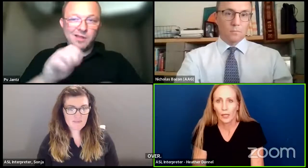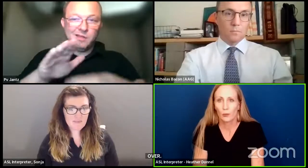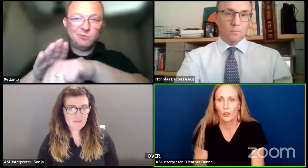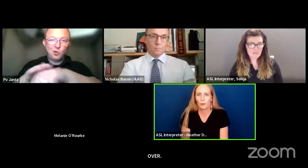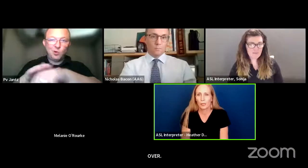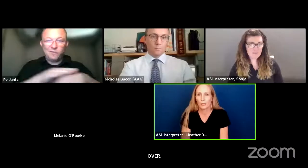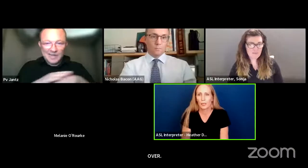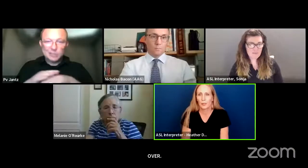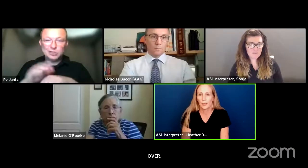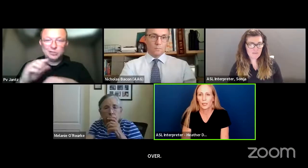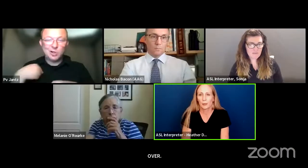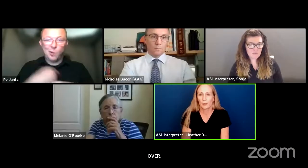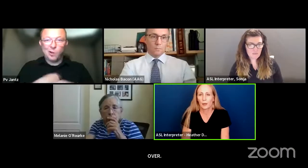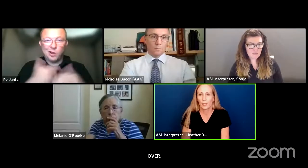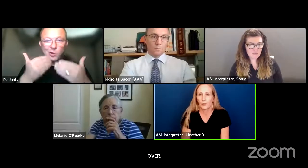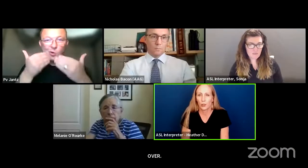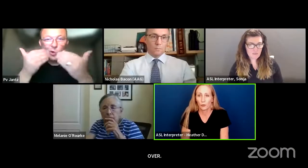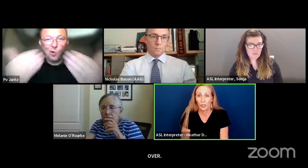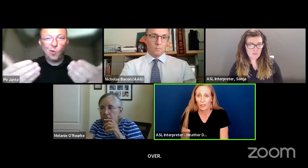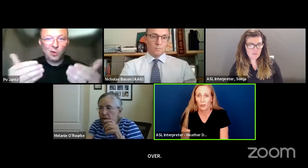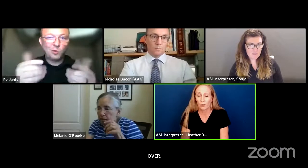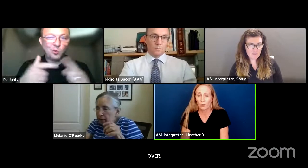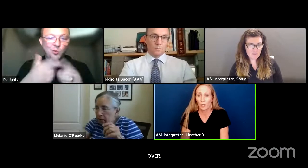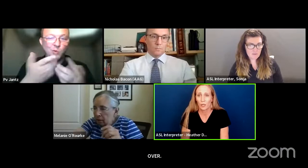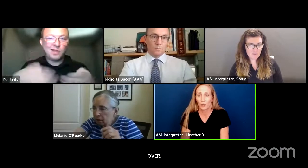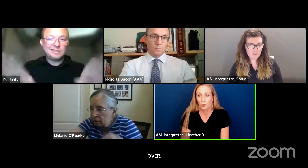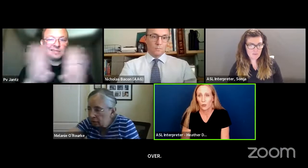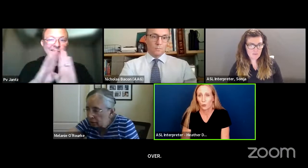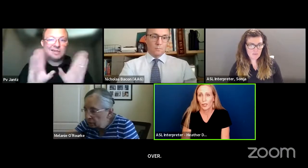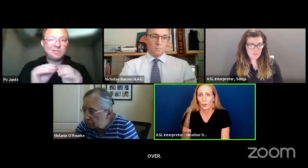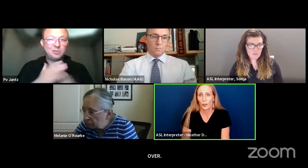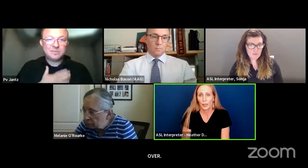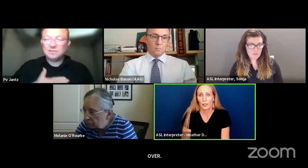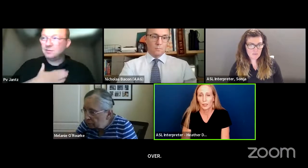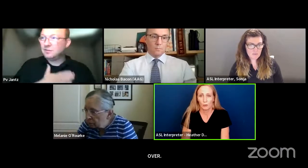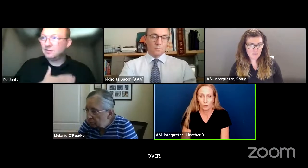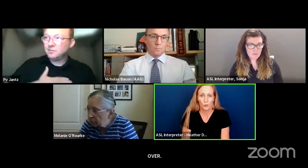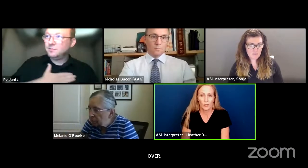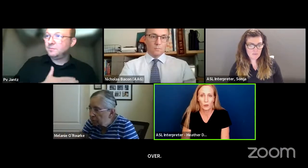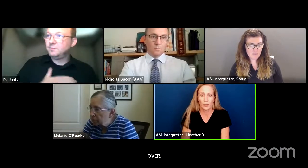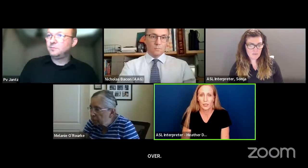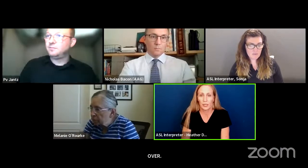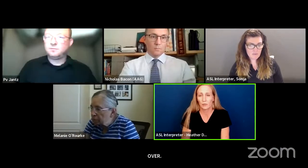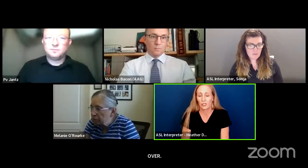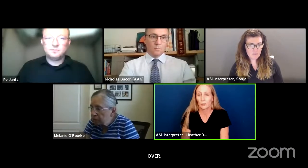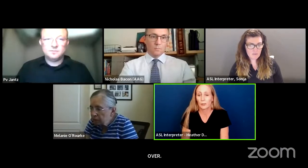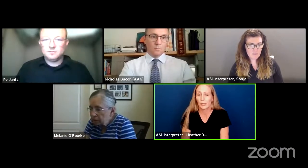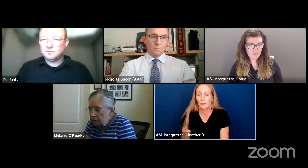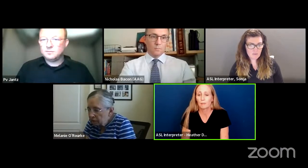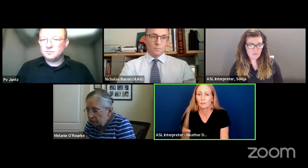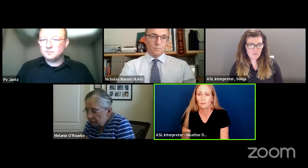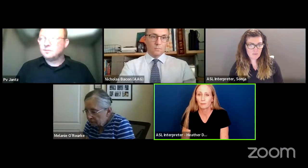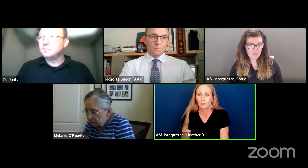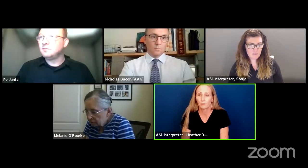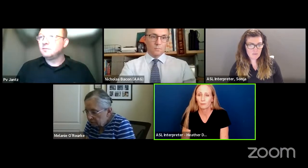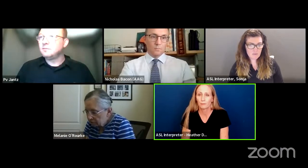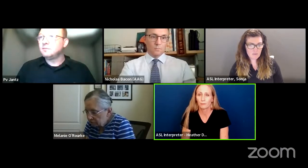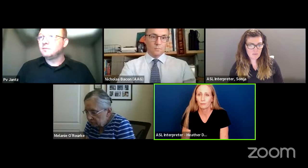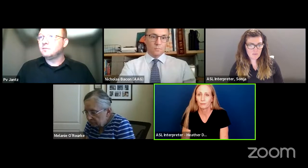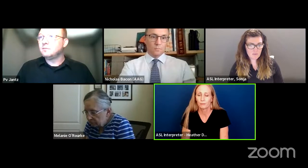Okay, Carla, would you mind setting up the notifications so that we can go ahead and move into the executive session, please?